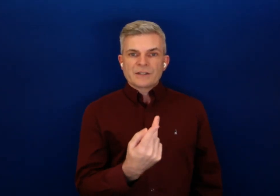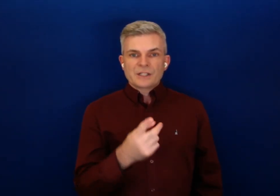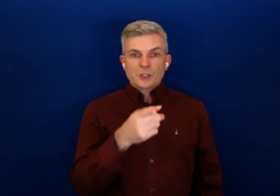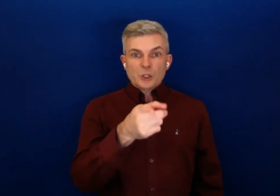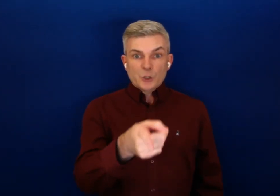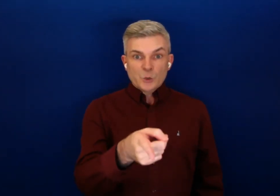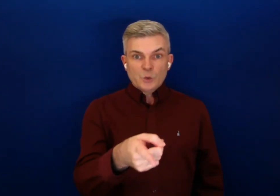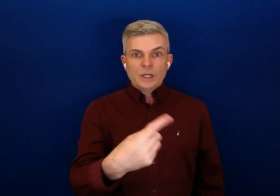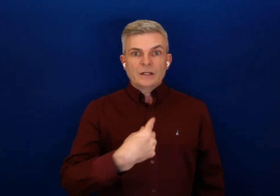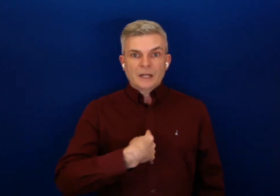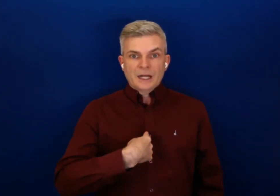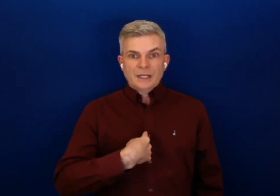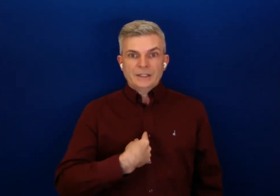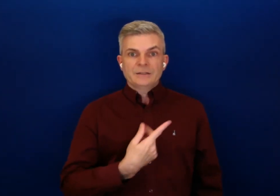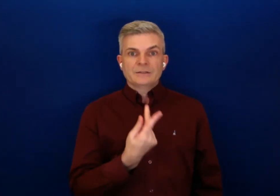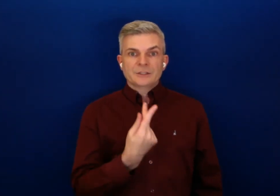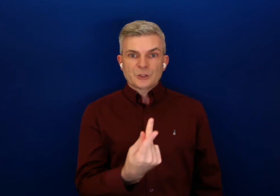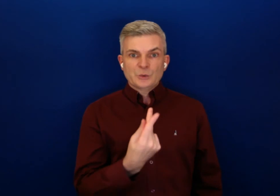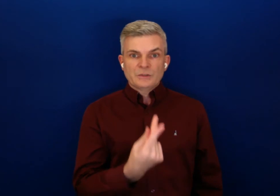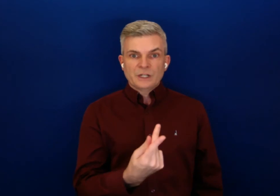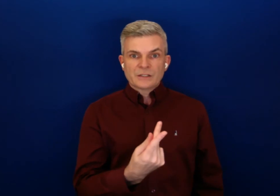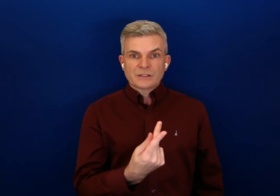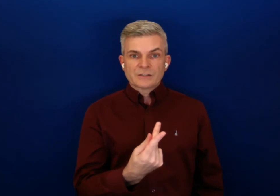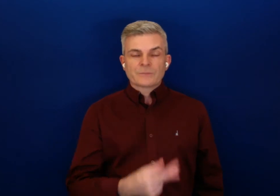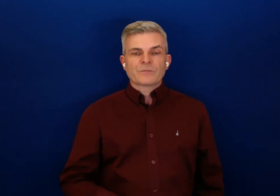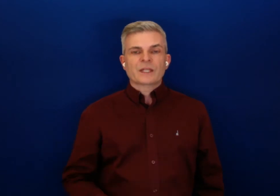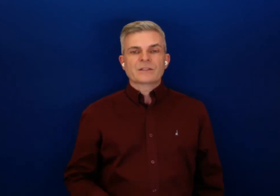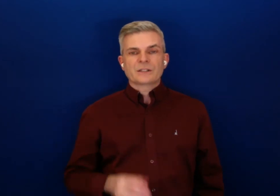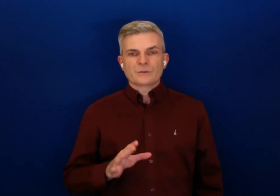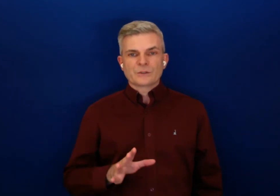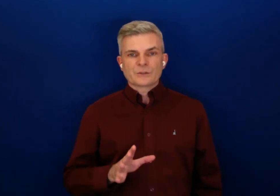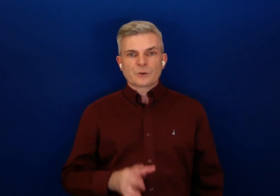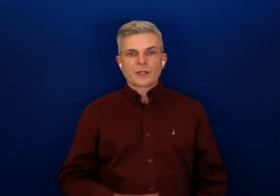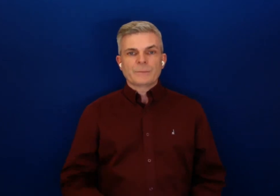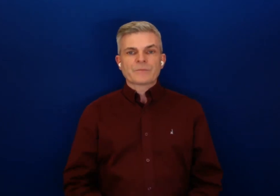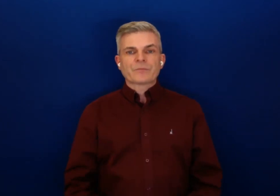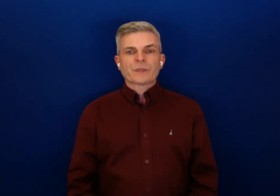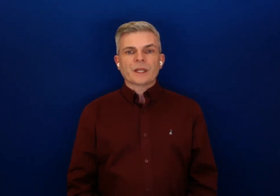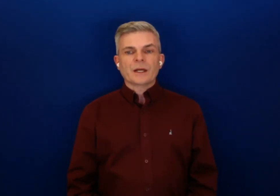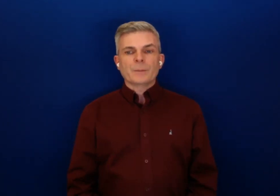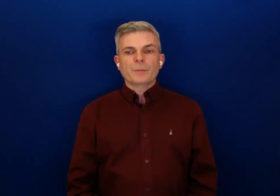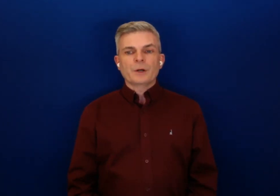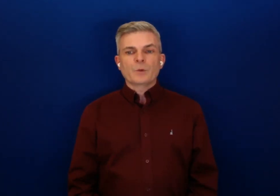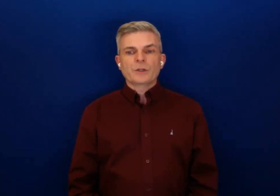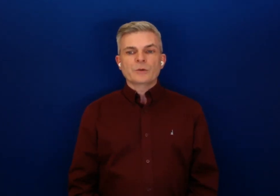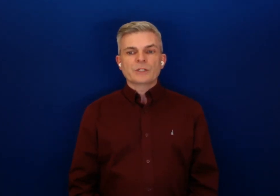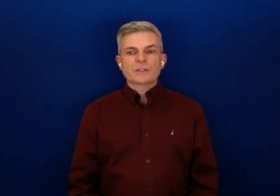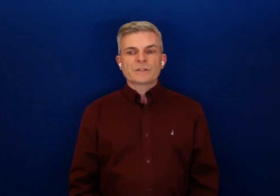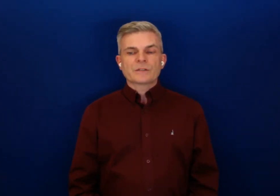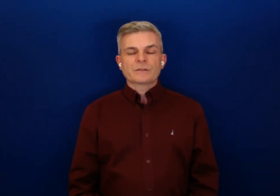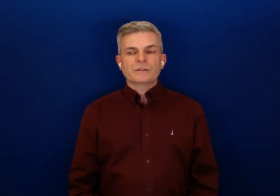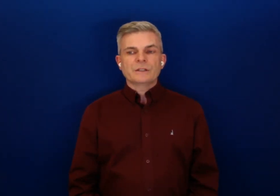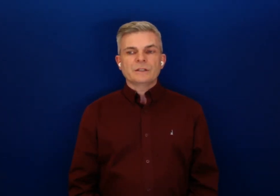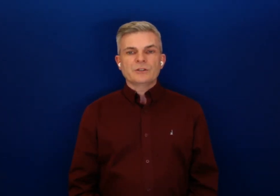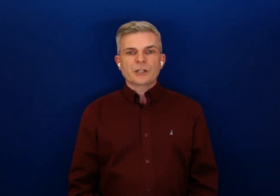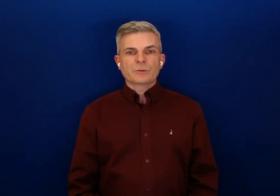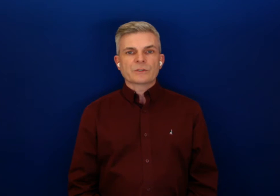in you and I, the two of us, that's a different story. But when you're just in general